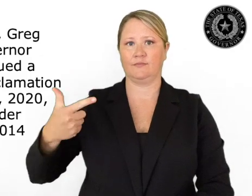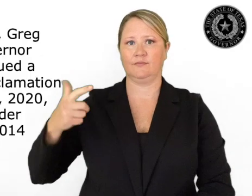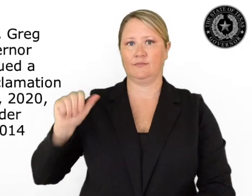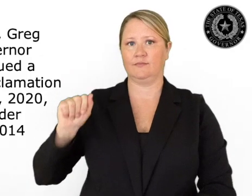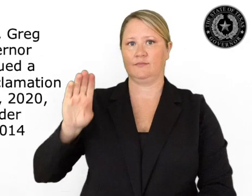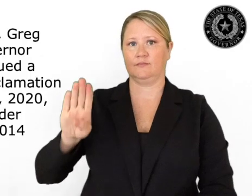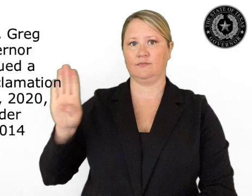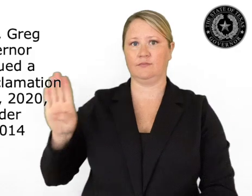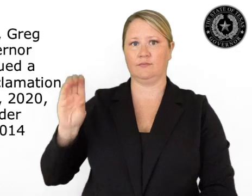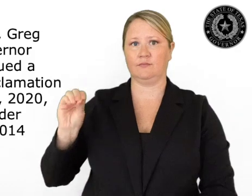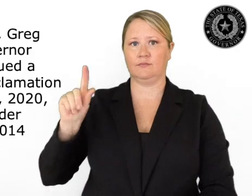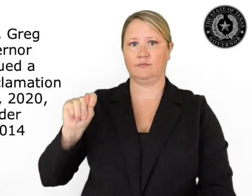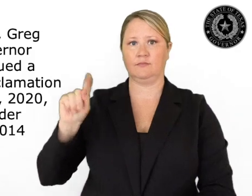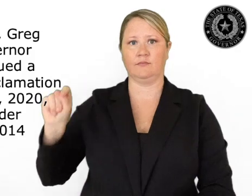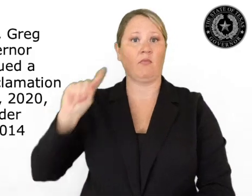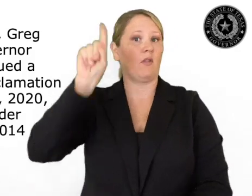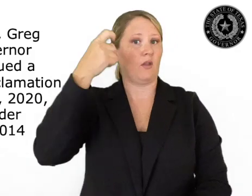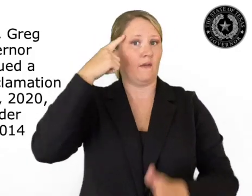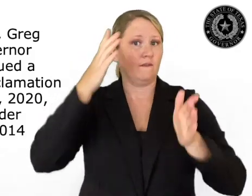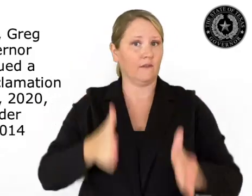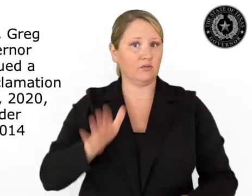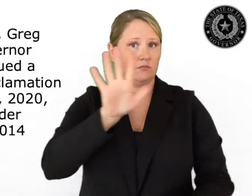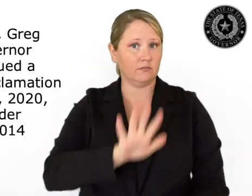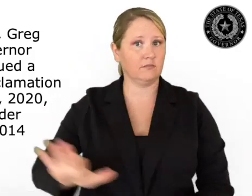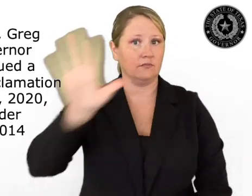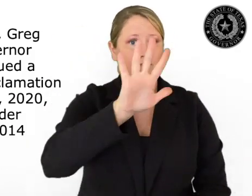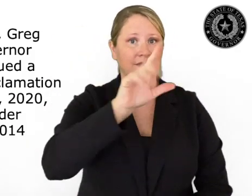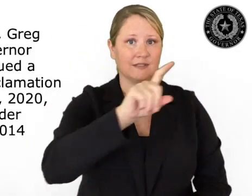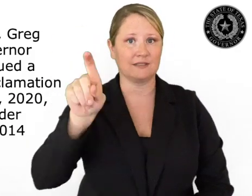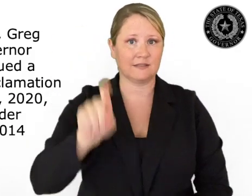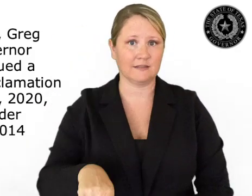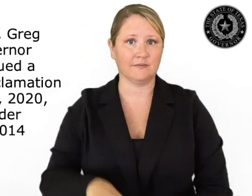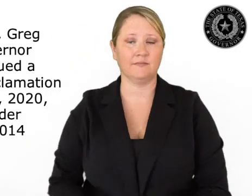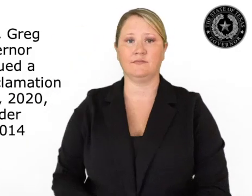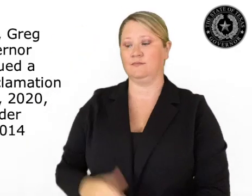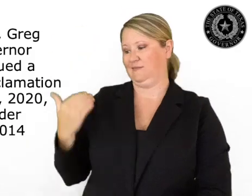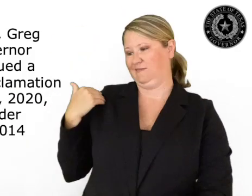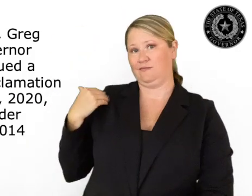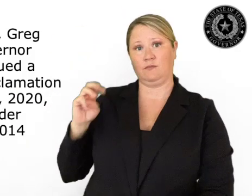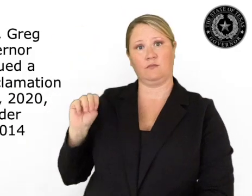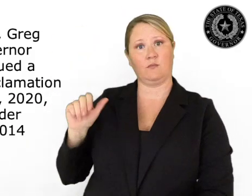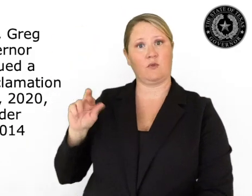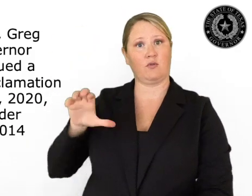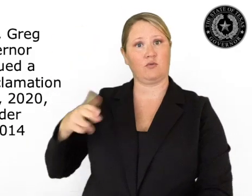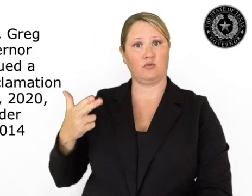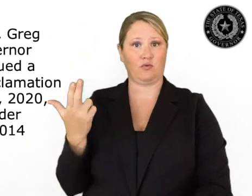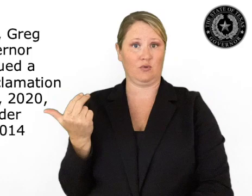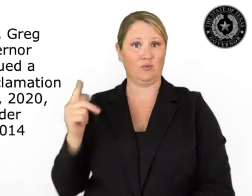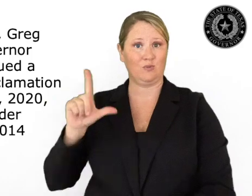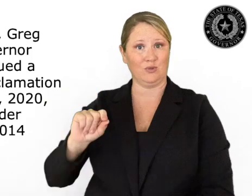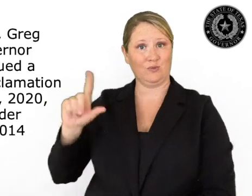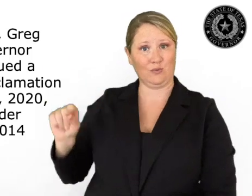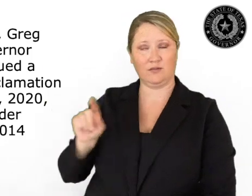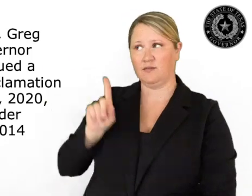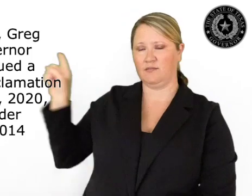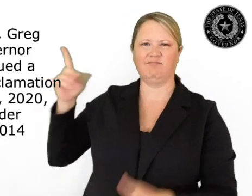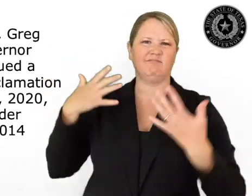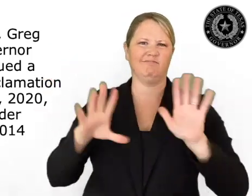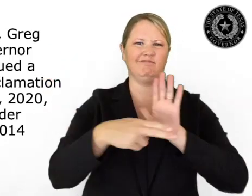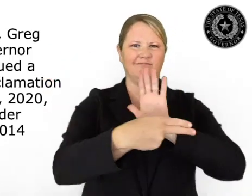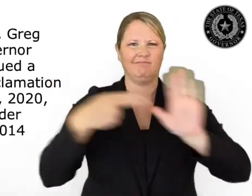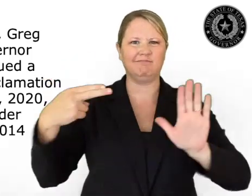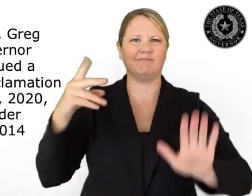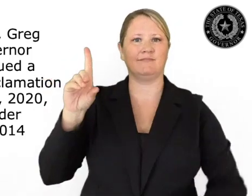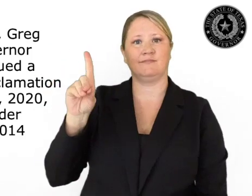Whereas I, Greg Abbott, Governor of Texas, issued a disaster proclamation on March 13,